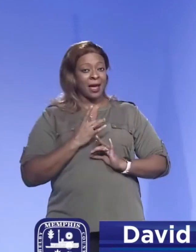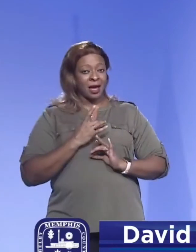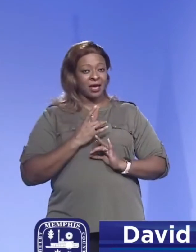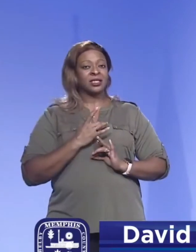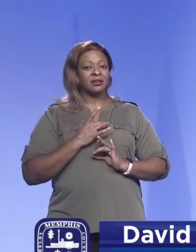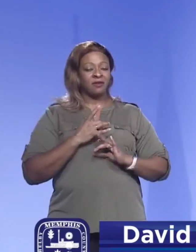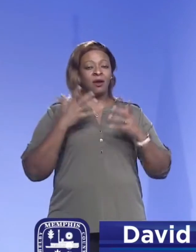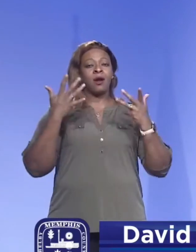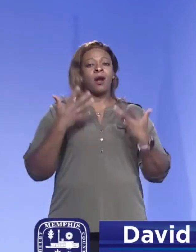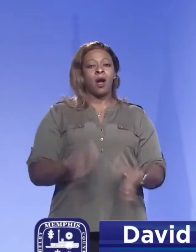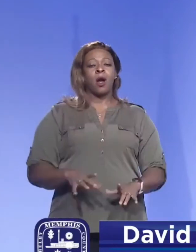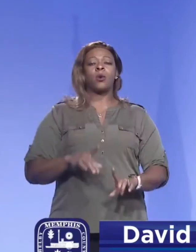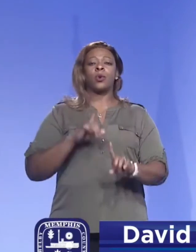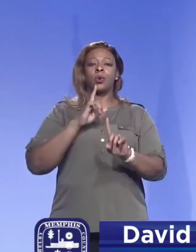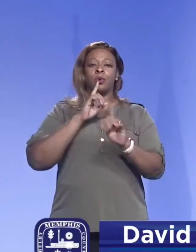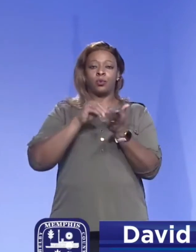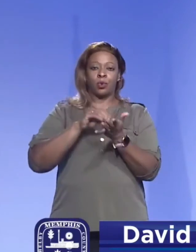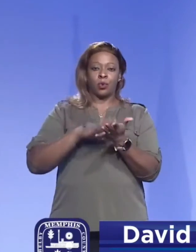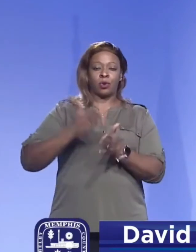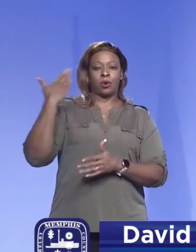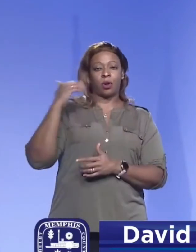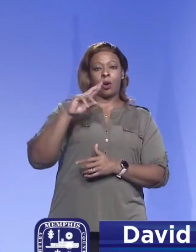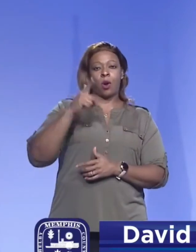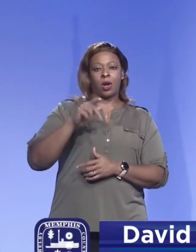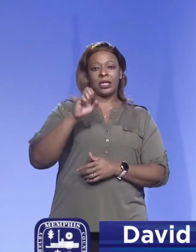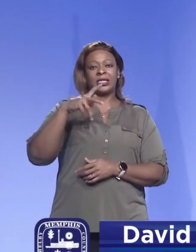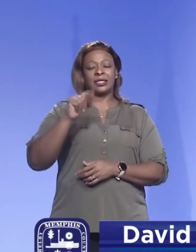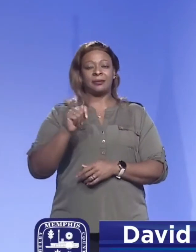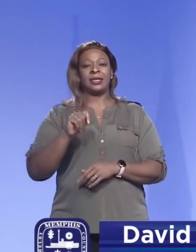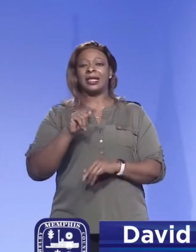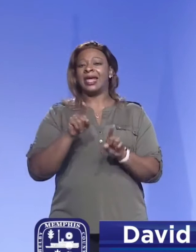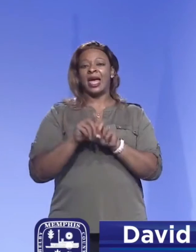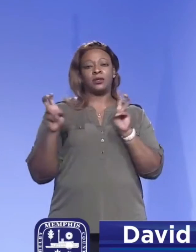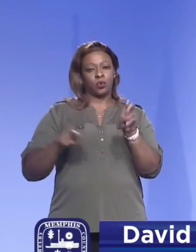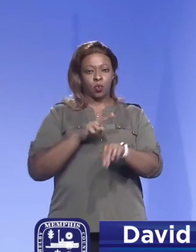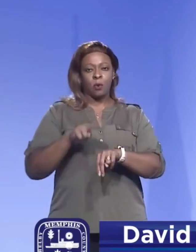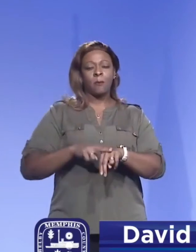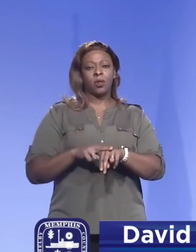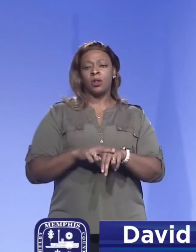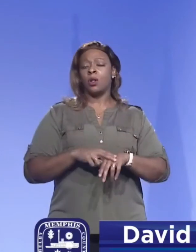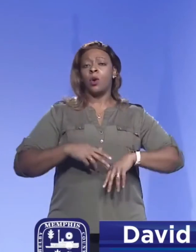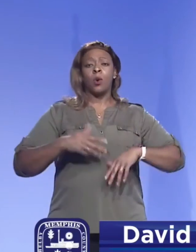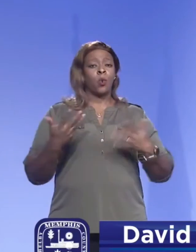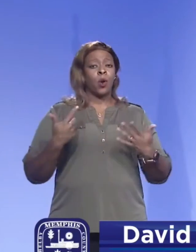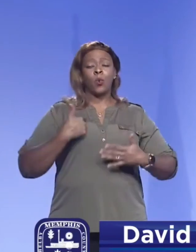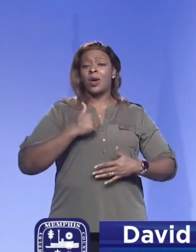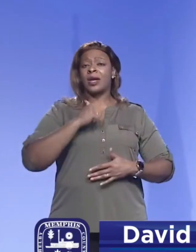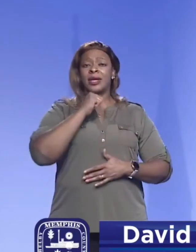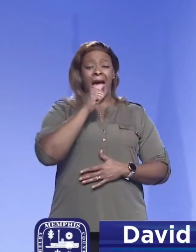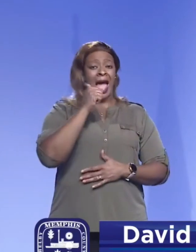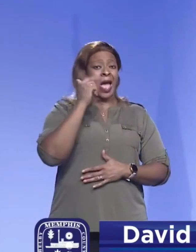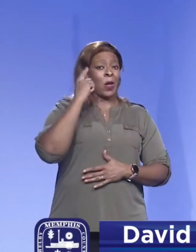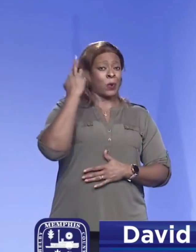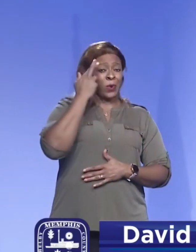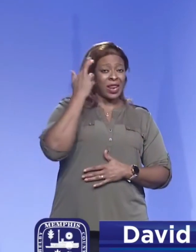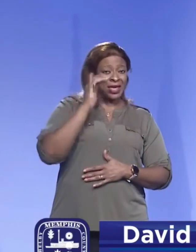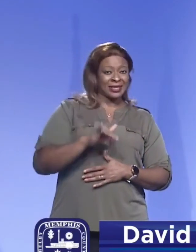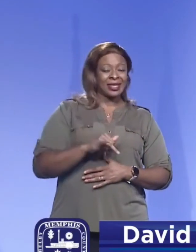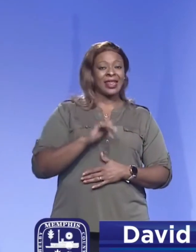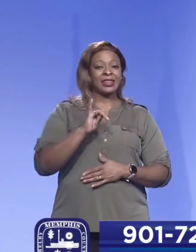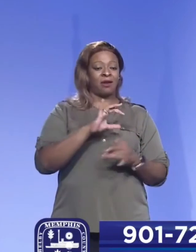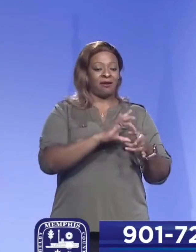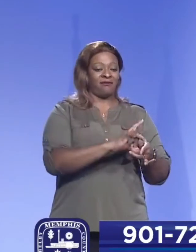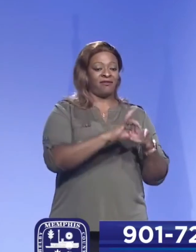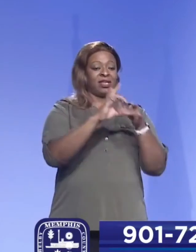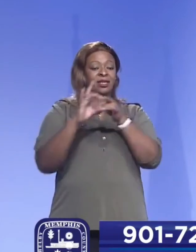were already reported in August and September as per normal. What we did not realize was their affiliation